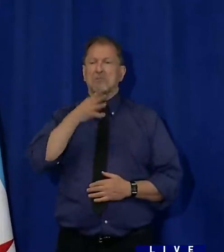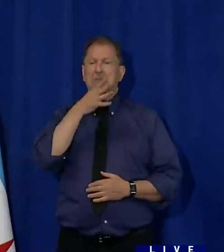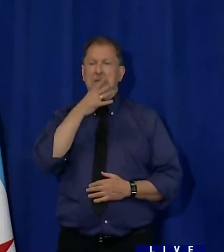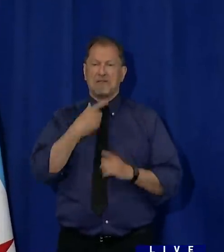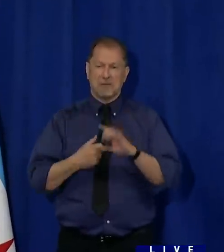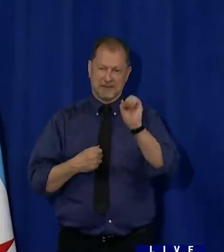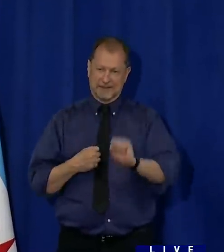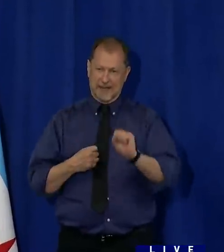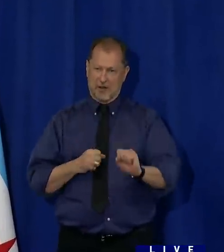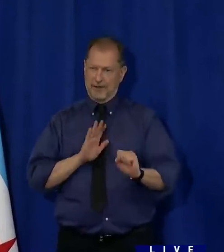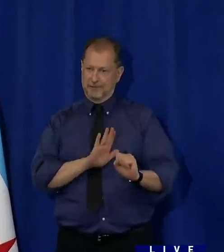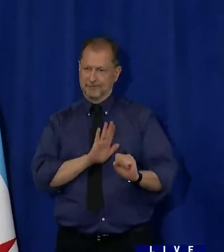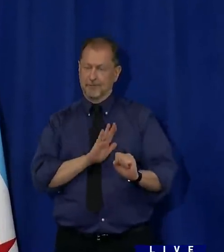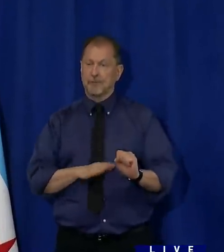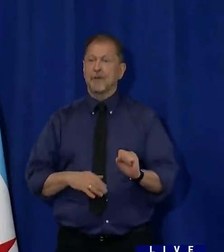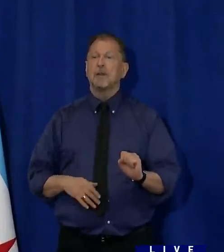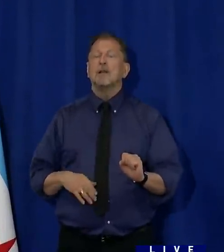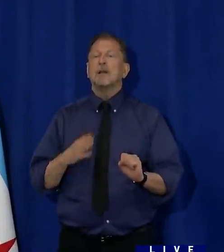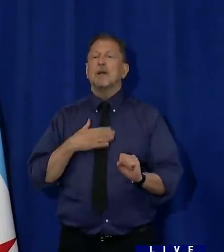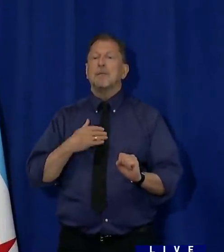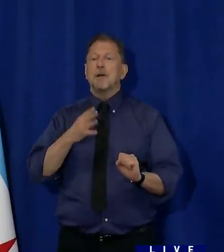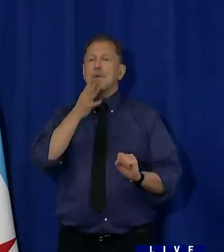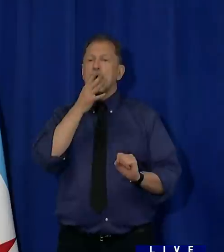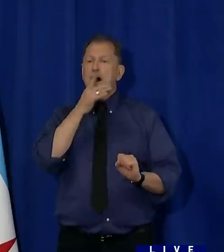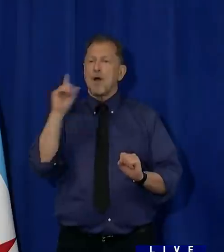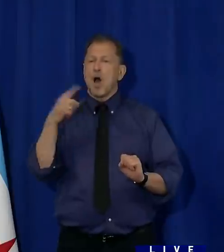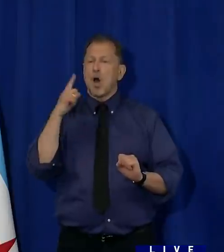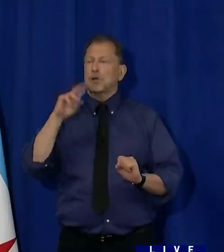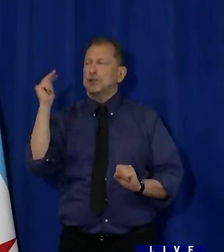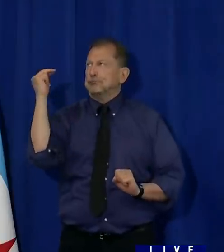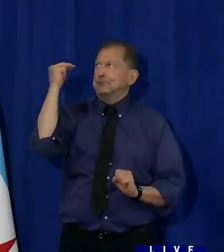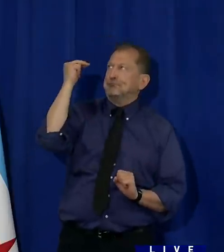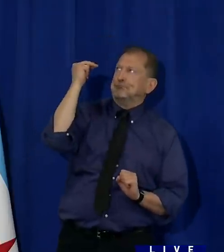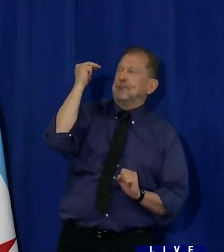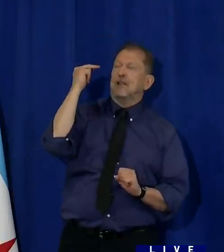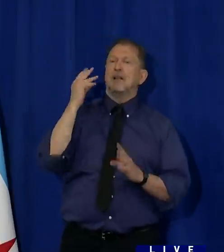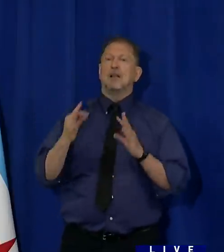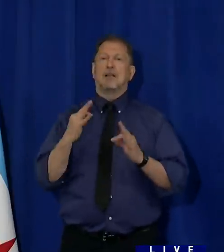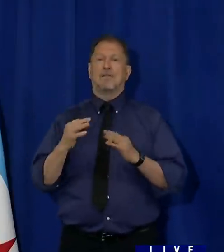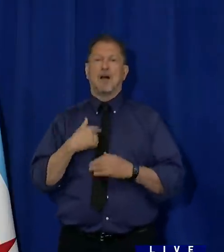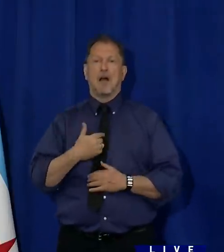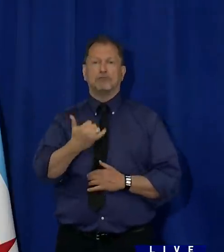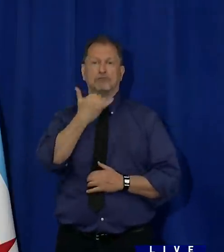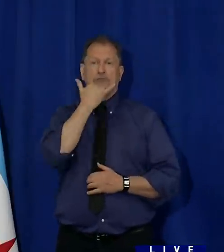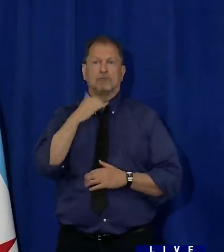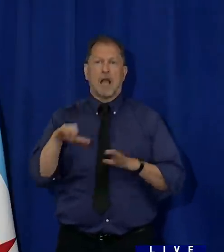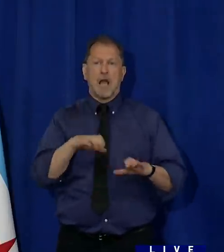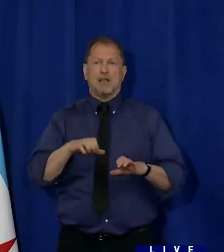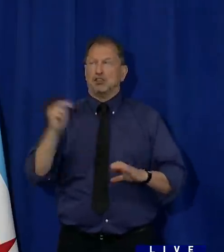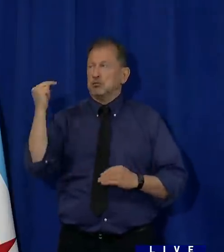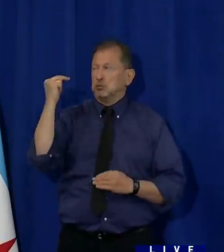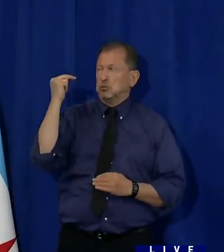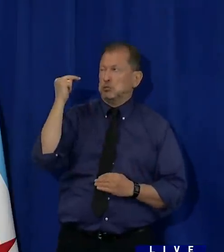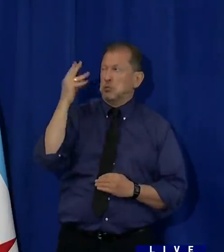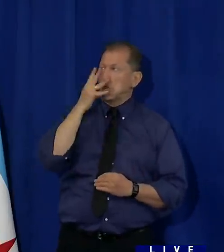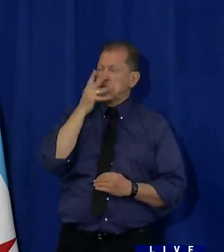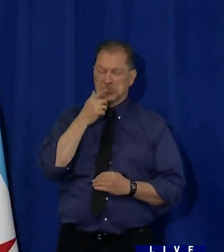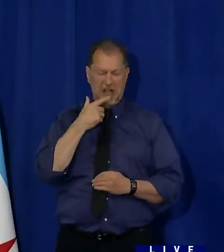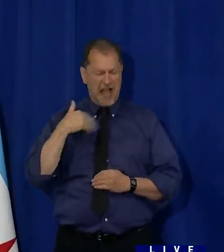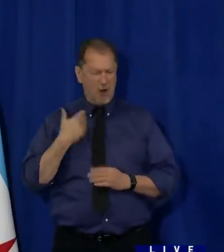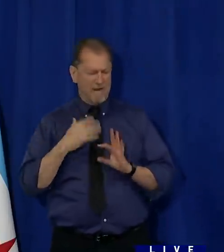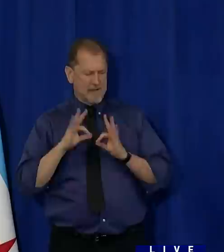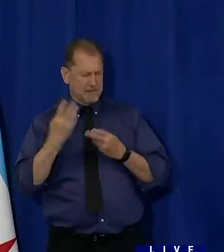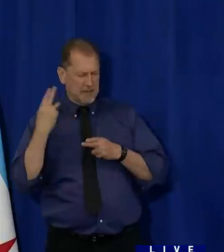even as an adult, my mother would look at me when I was doing something that didn't represent the family well. And she would want me to look at her to see